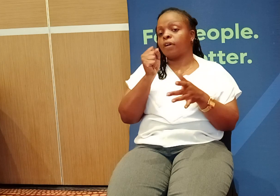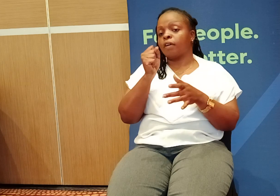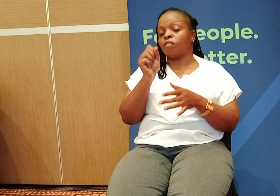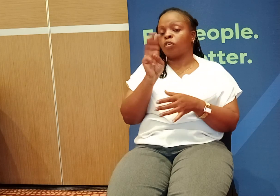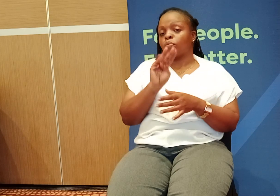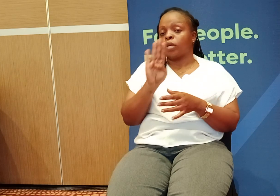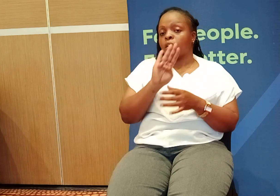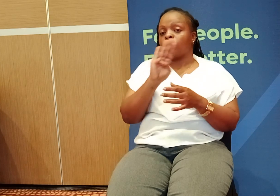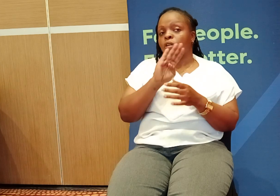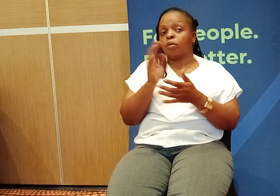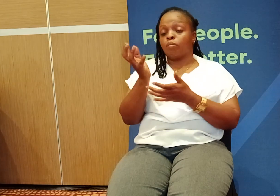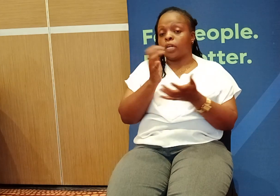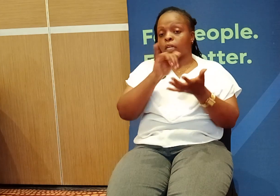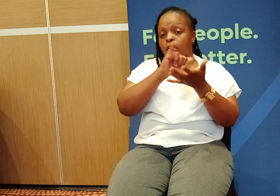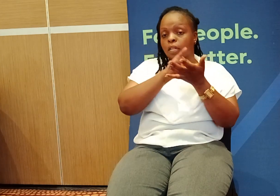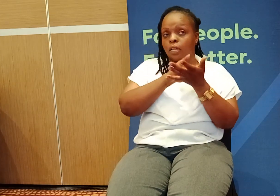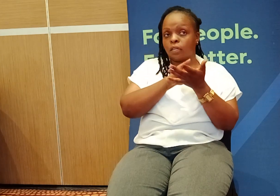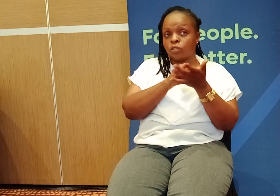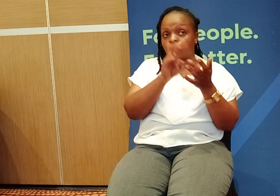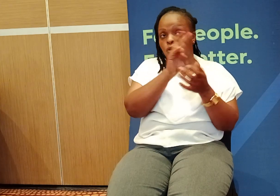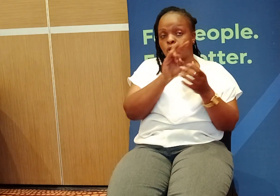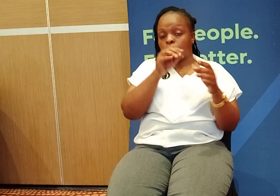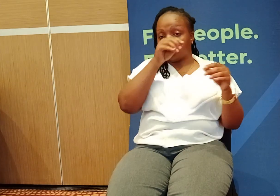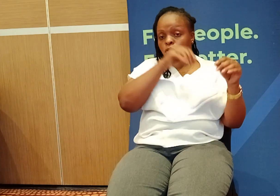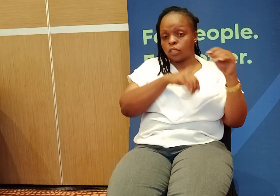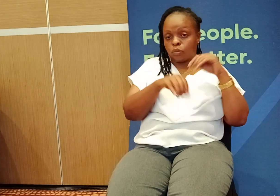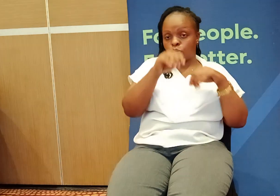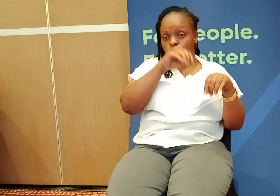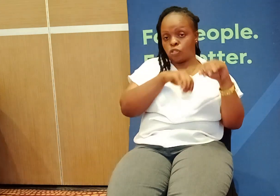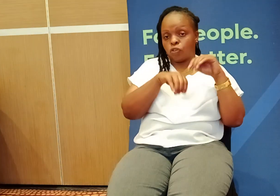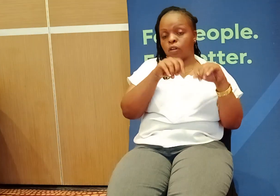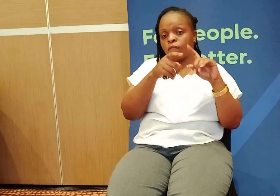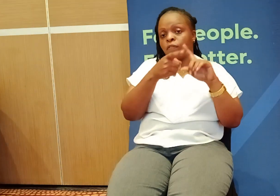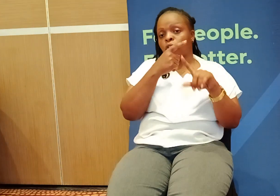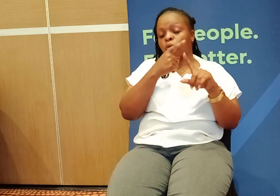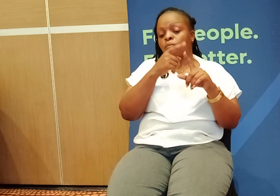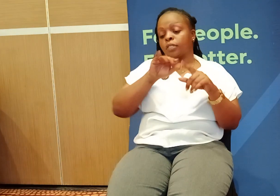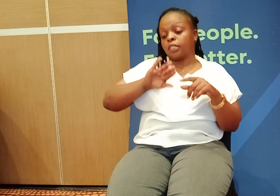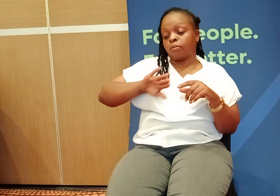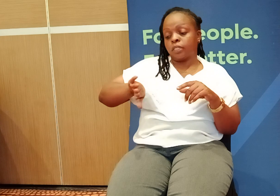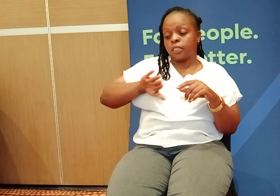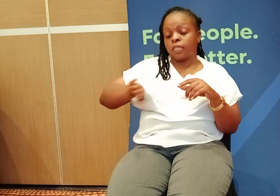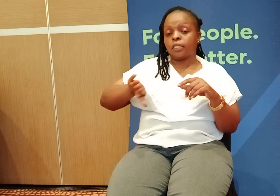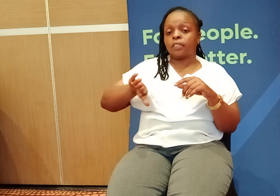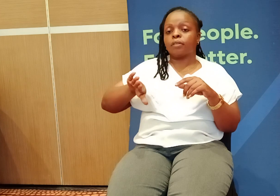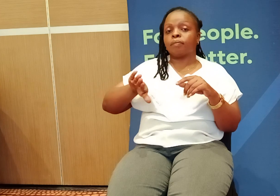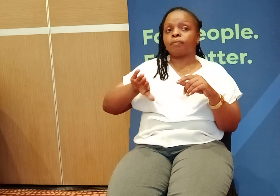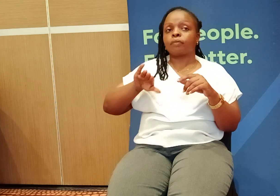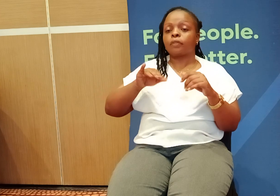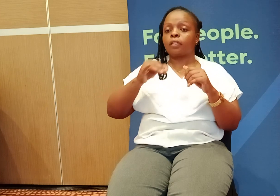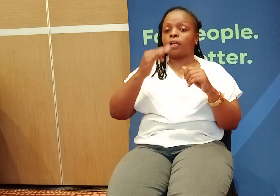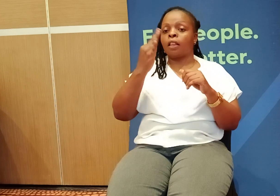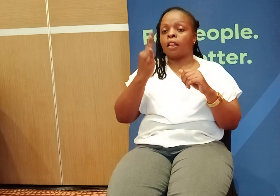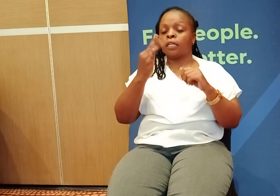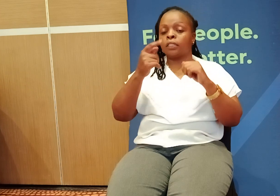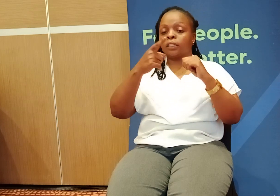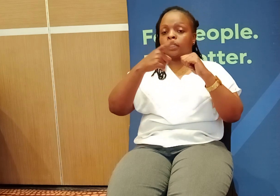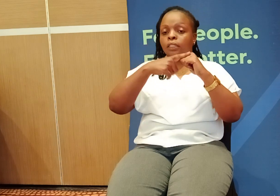Just bringing that to look at the contribution from from subsidiaries, almost 37%